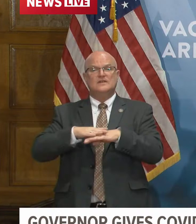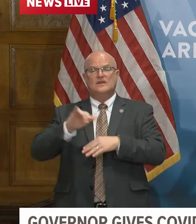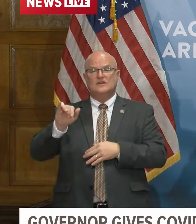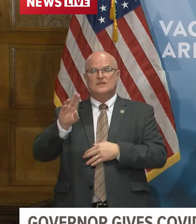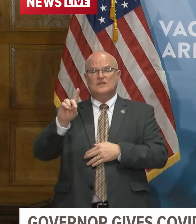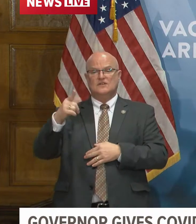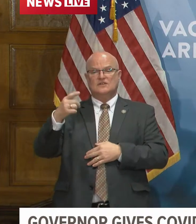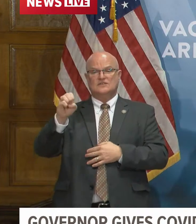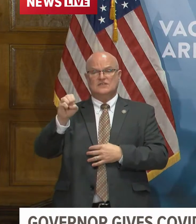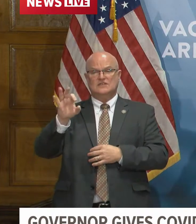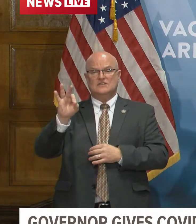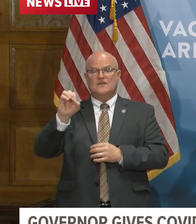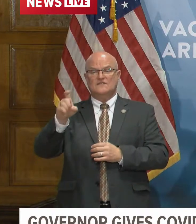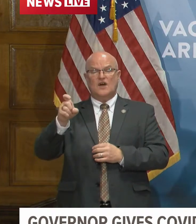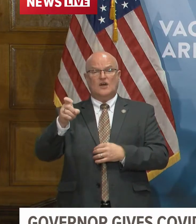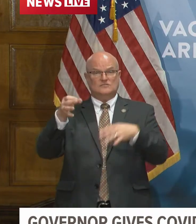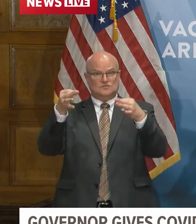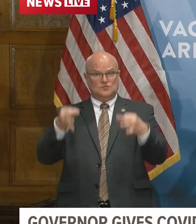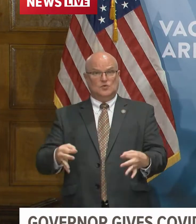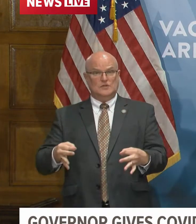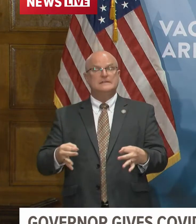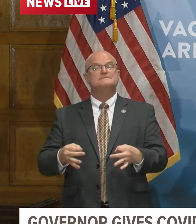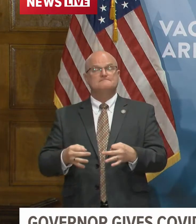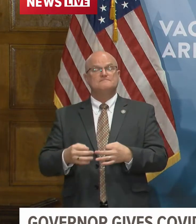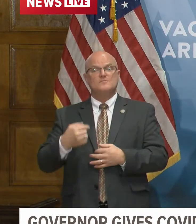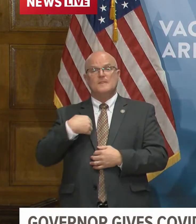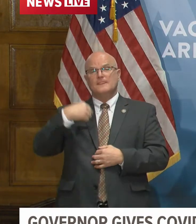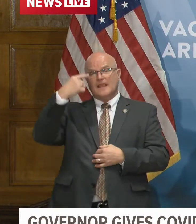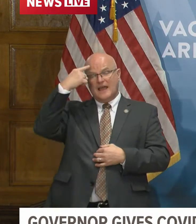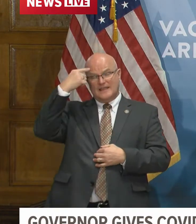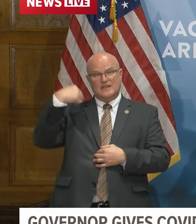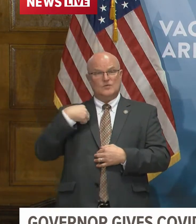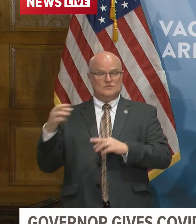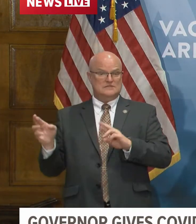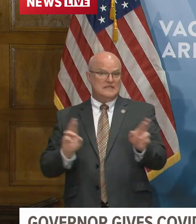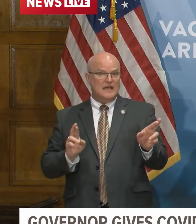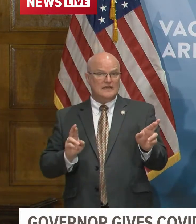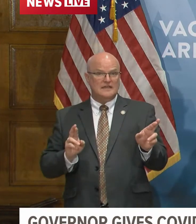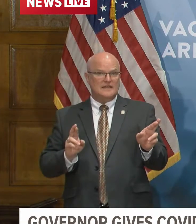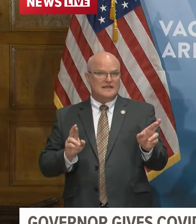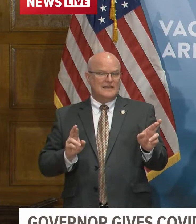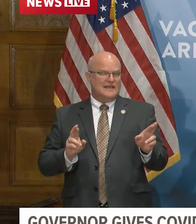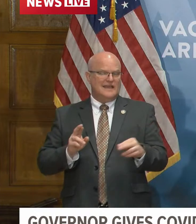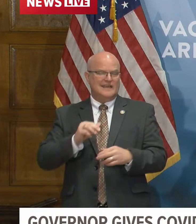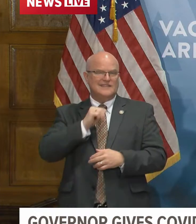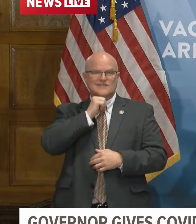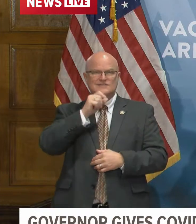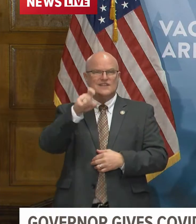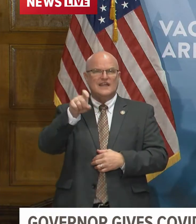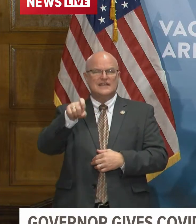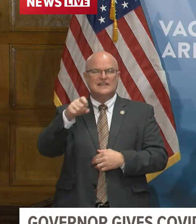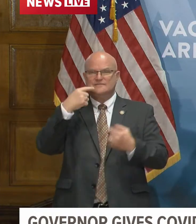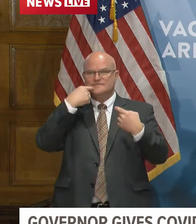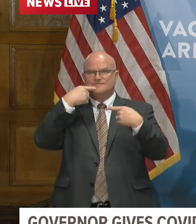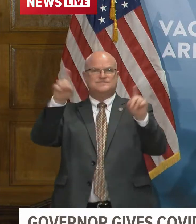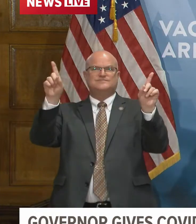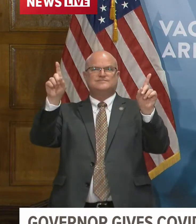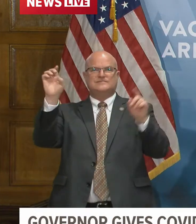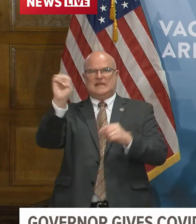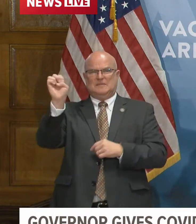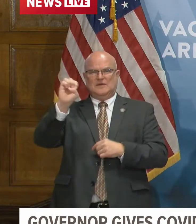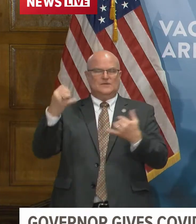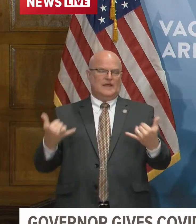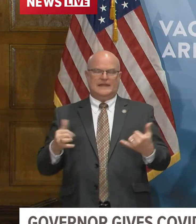ruling. And so I think that we're set, and there's not any need for that declaration at this